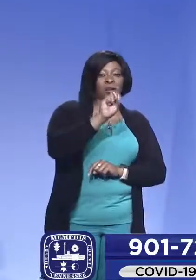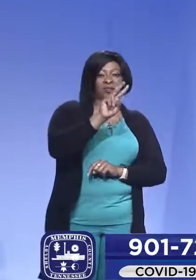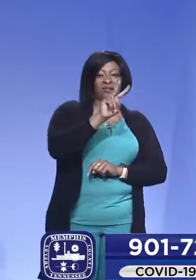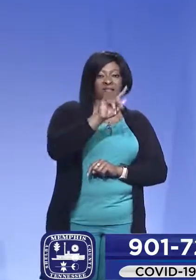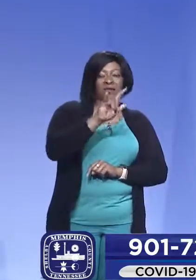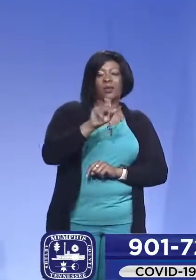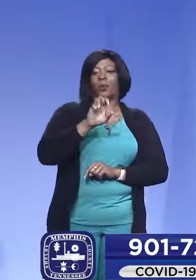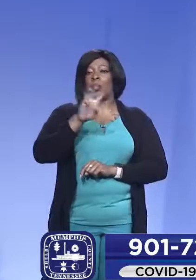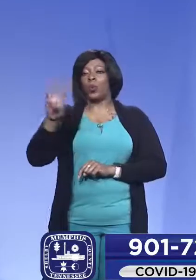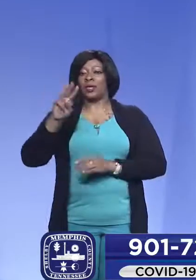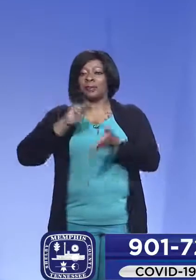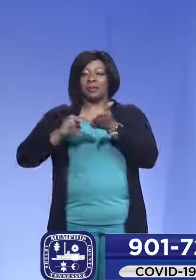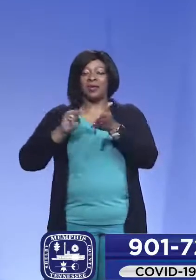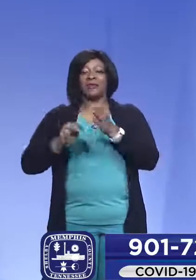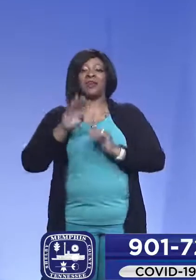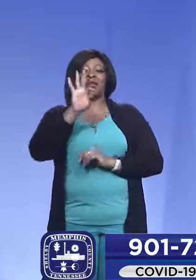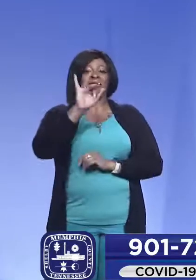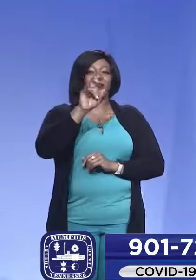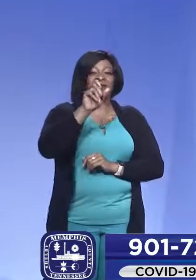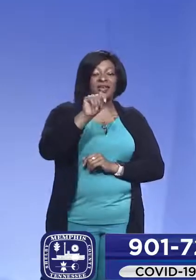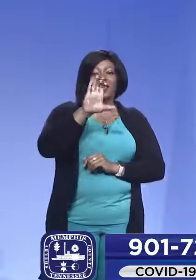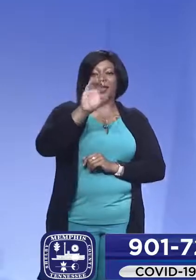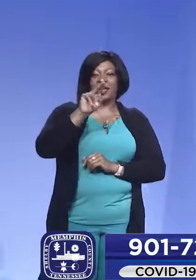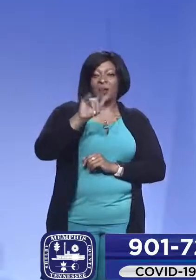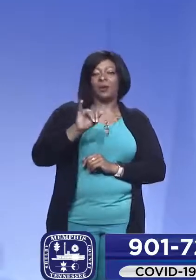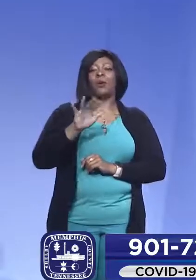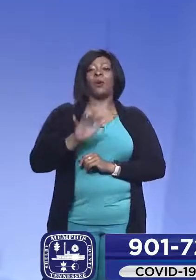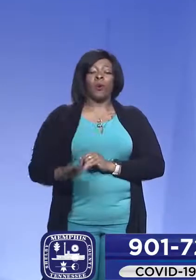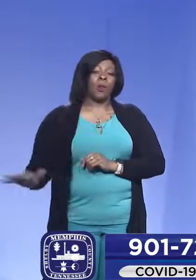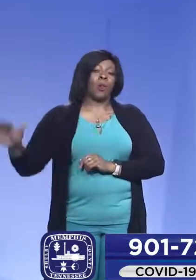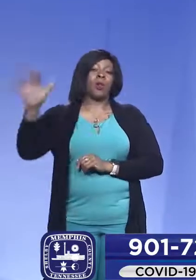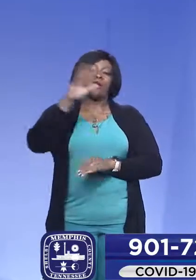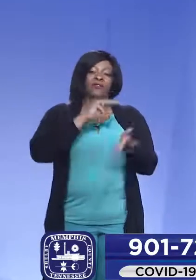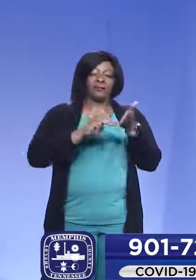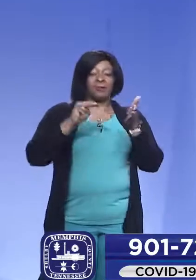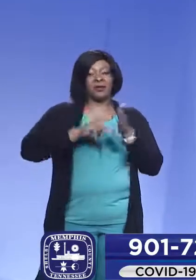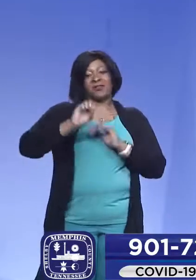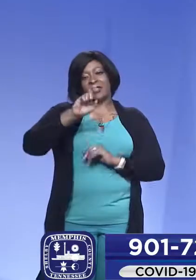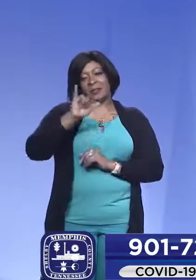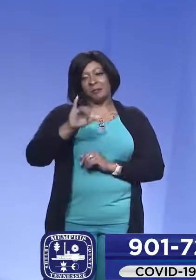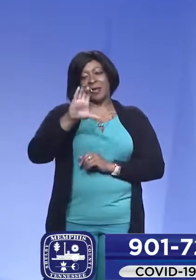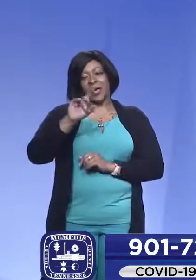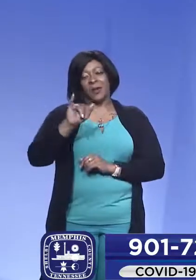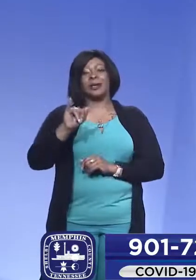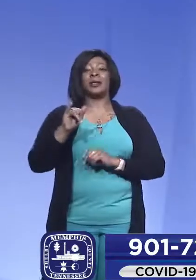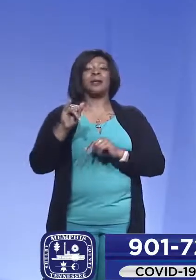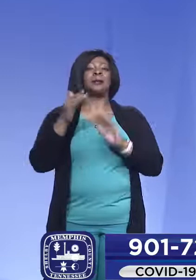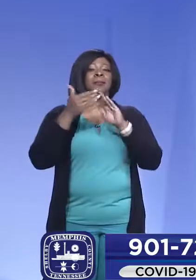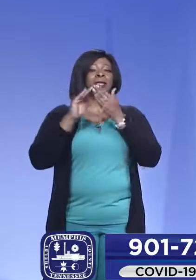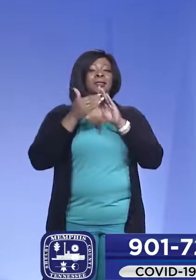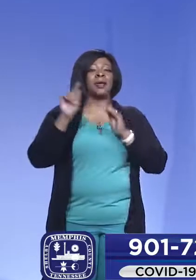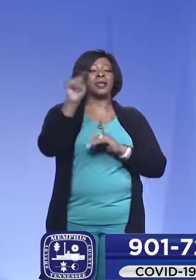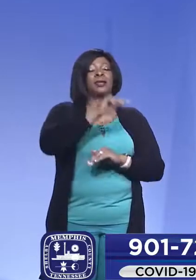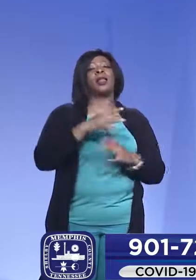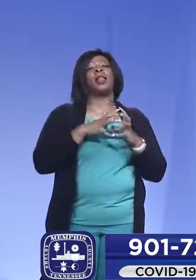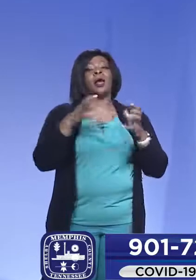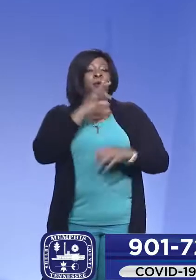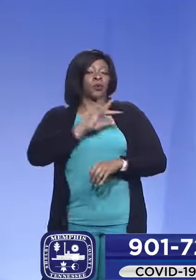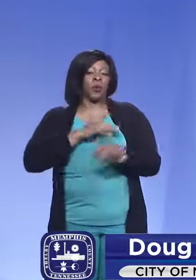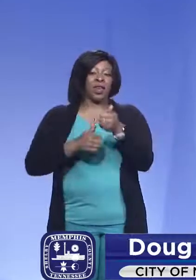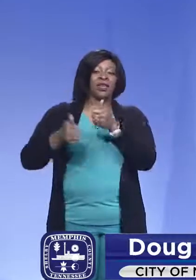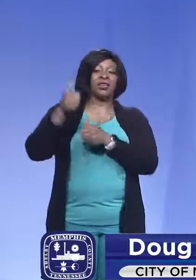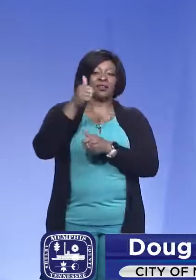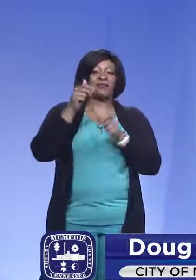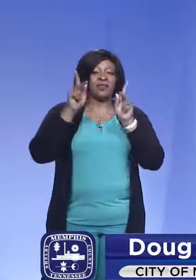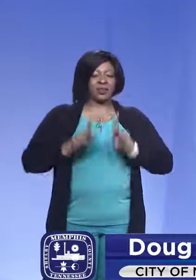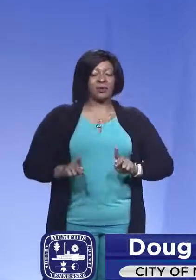Memphis, over to Fayette County, and all over Memphis and Shelby County and the municipality. So a lot of credit to our elected officials.